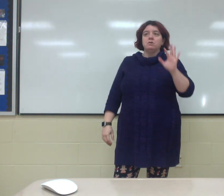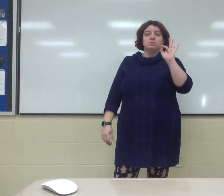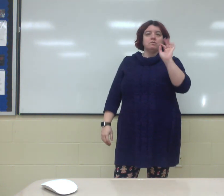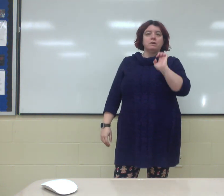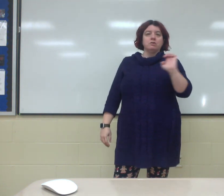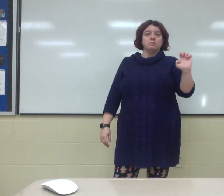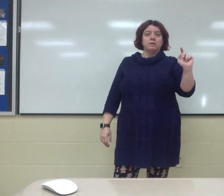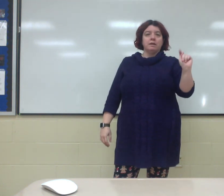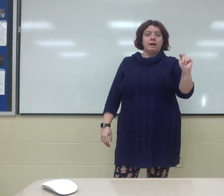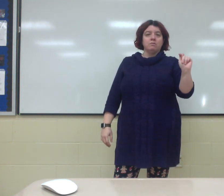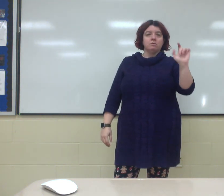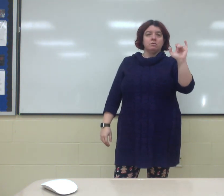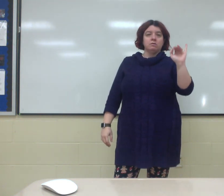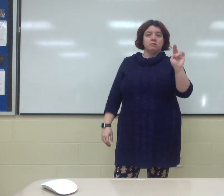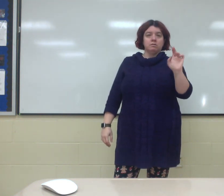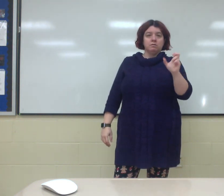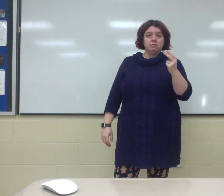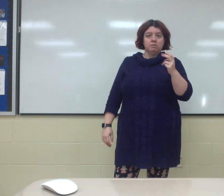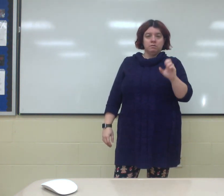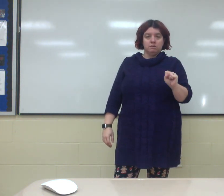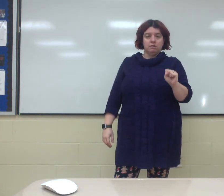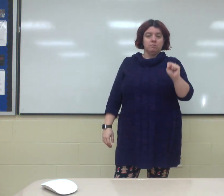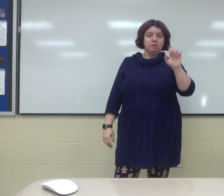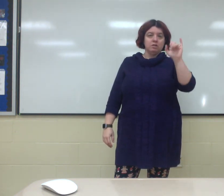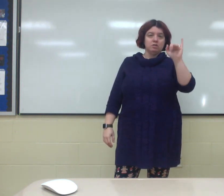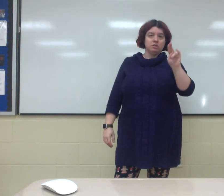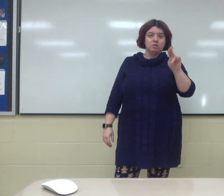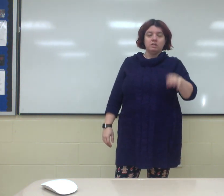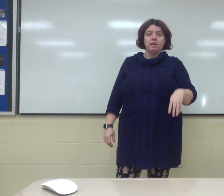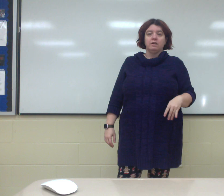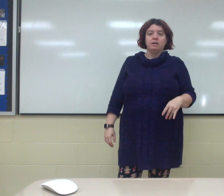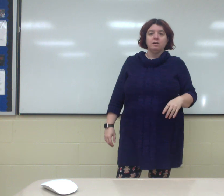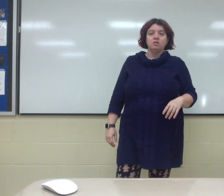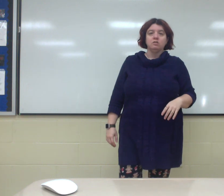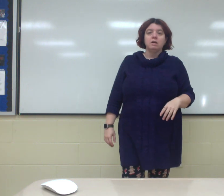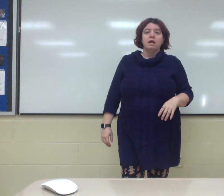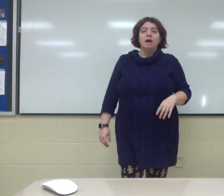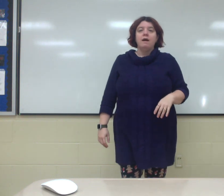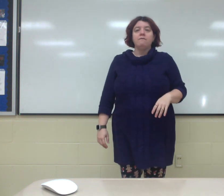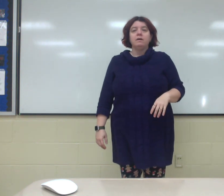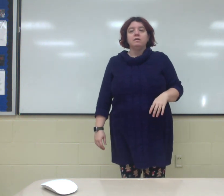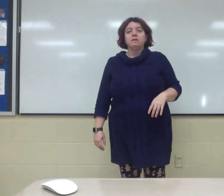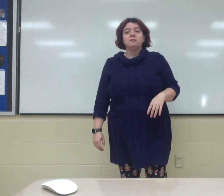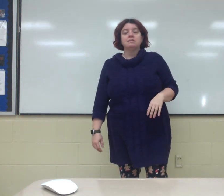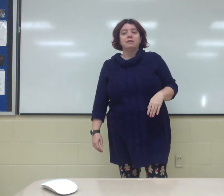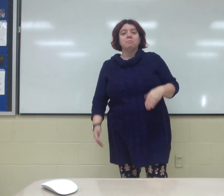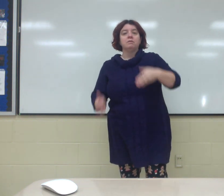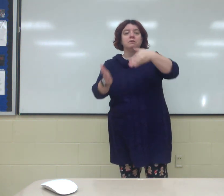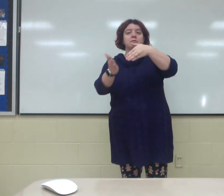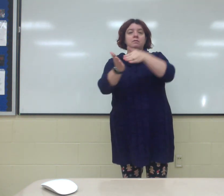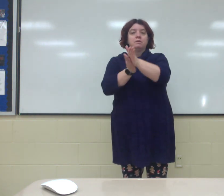just finger spell it out. With inches, it's just IN, not inches. And then slip.